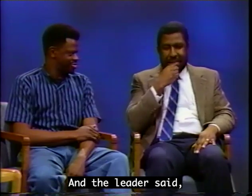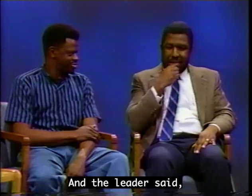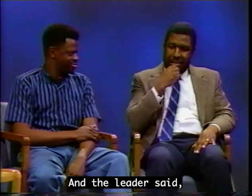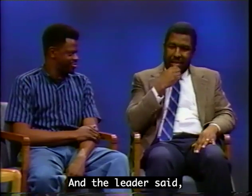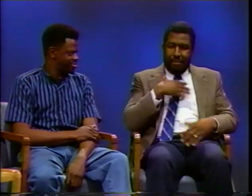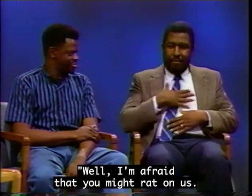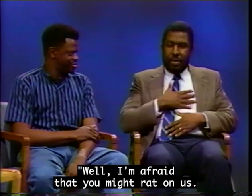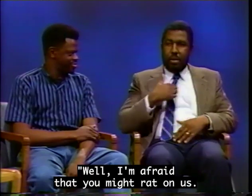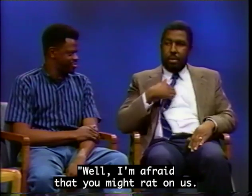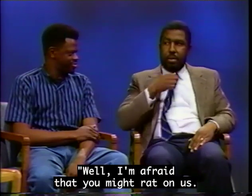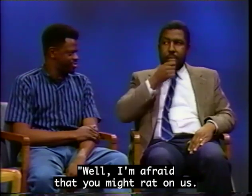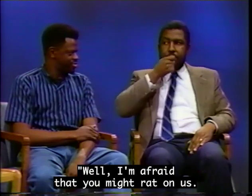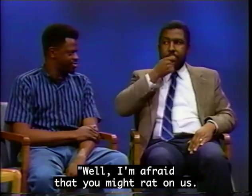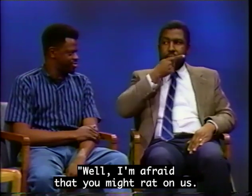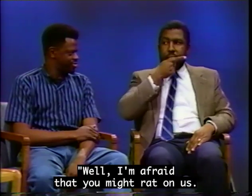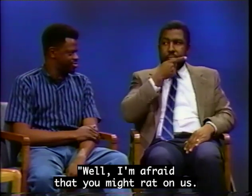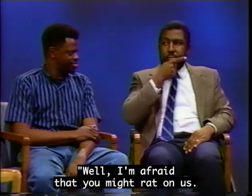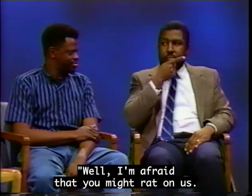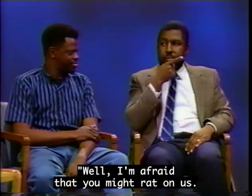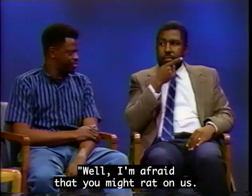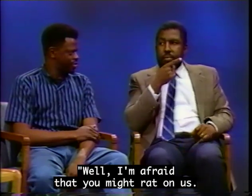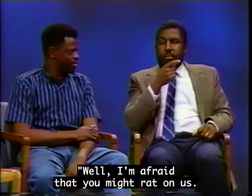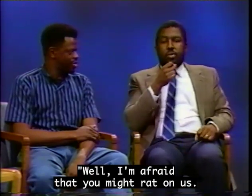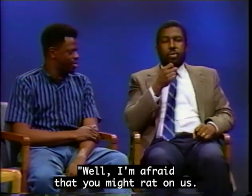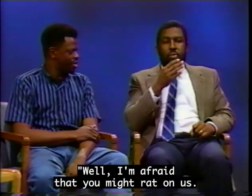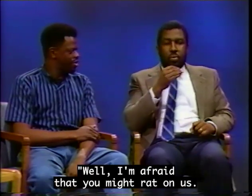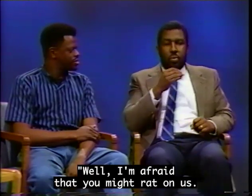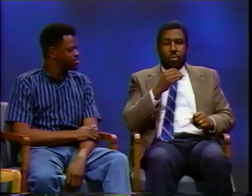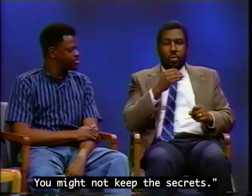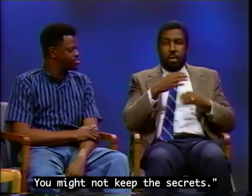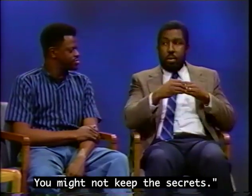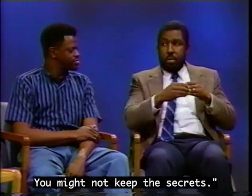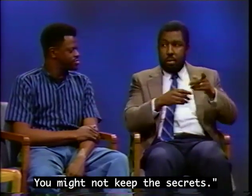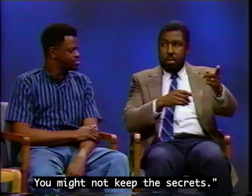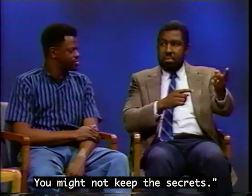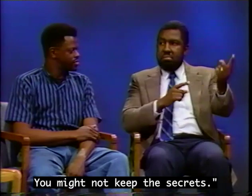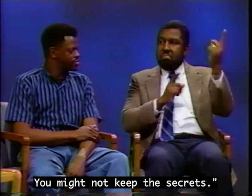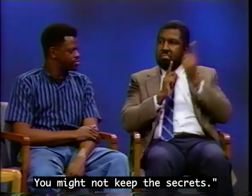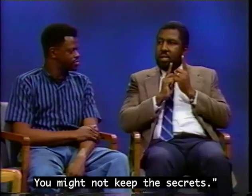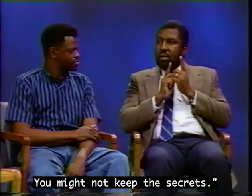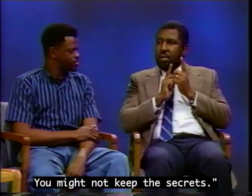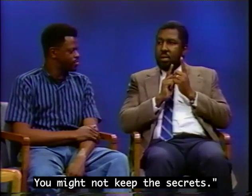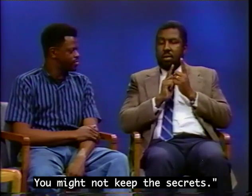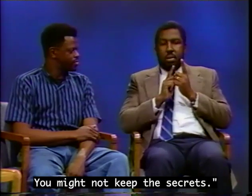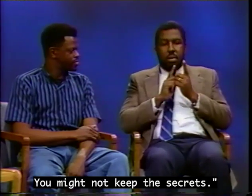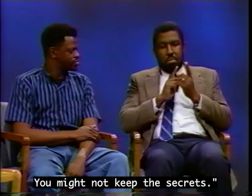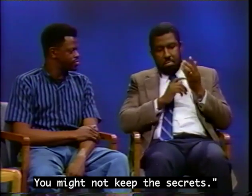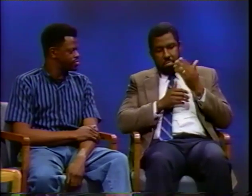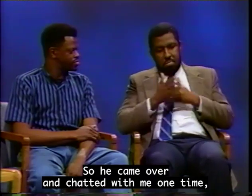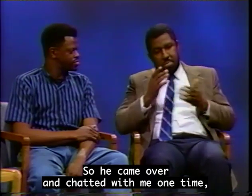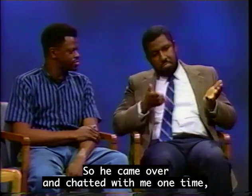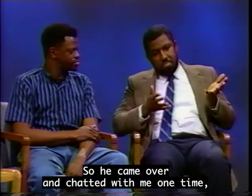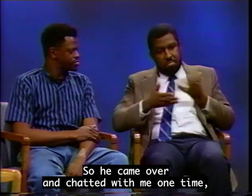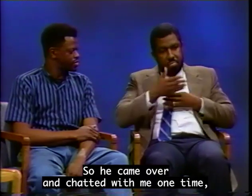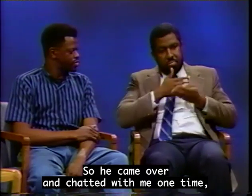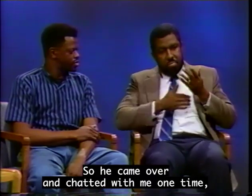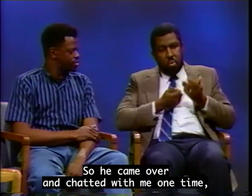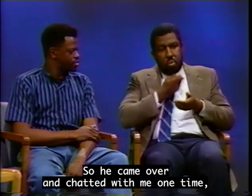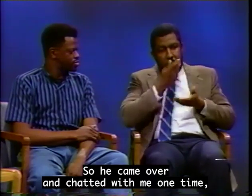well, I'm afraid that you might rat on us. You might not keep the secrets. So he came over and chatted with me